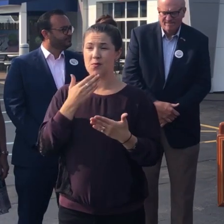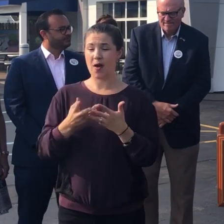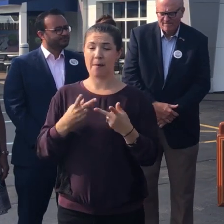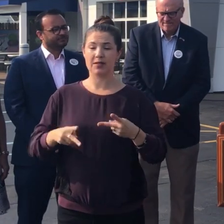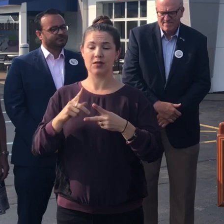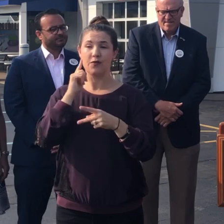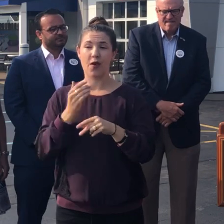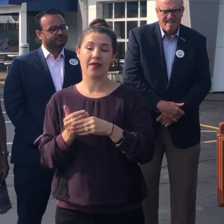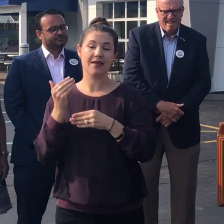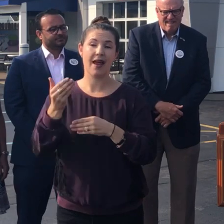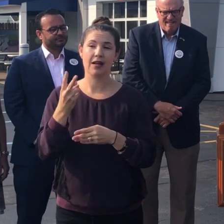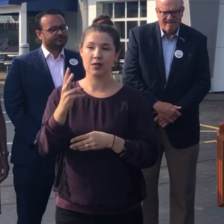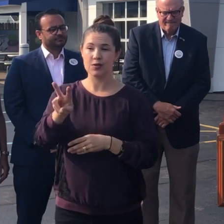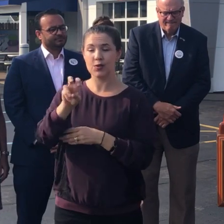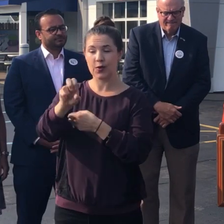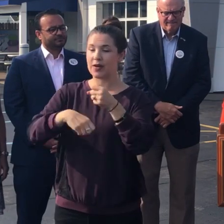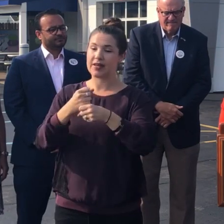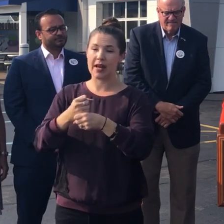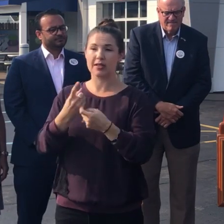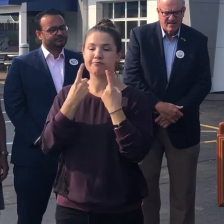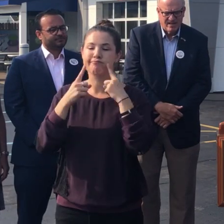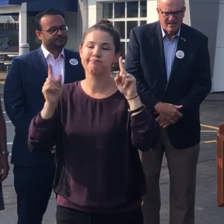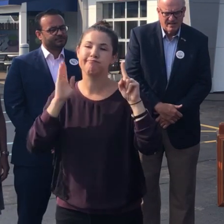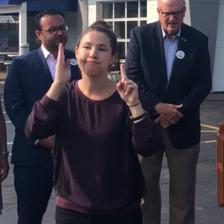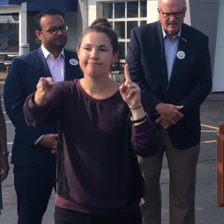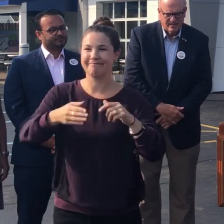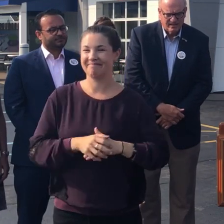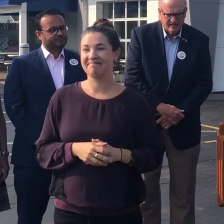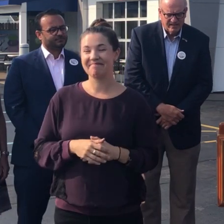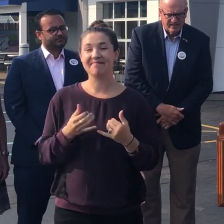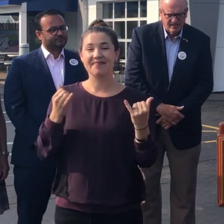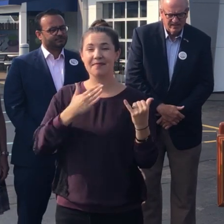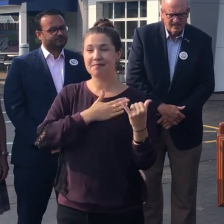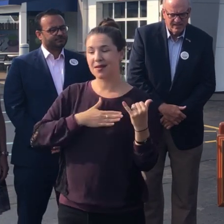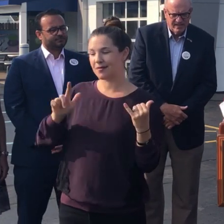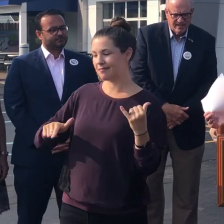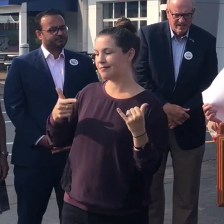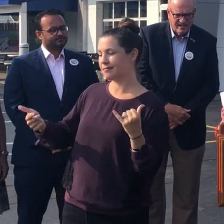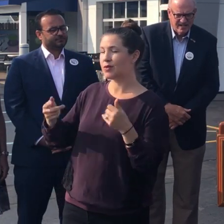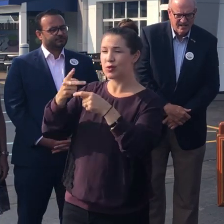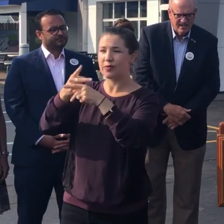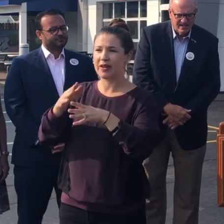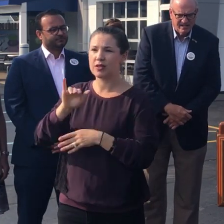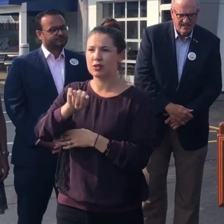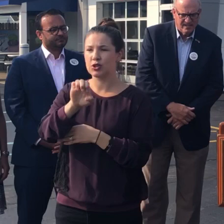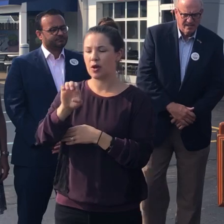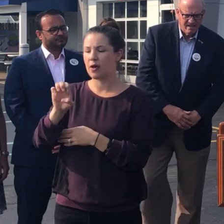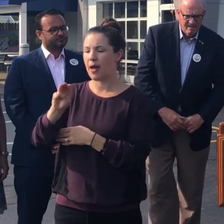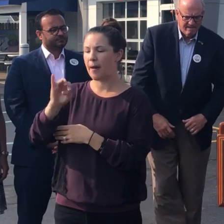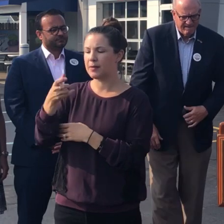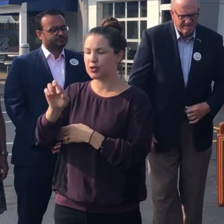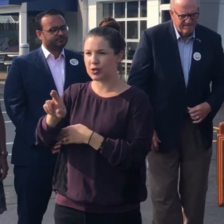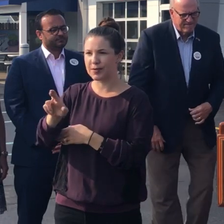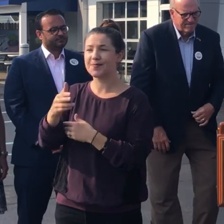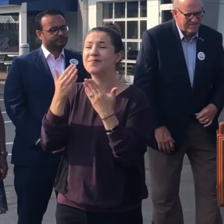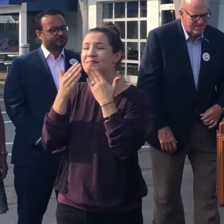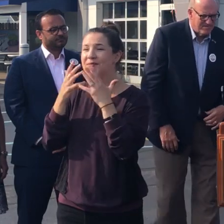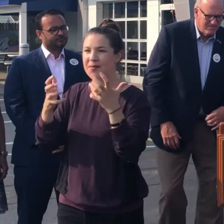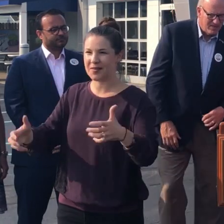the next 200 years to come. It is now my pleasure to introduce Supervisor Joe Eminger. Thanks so